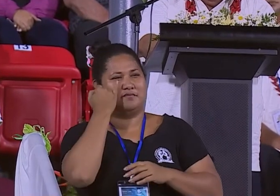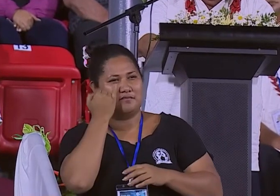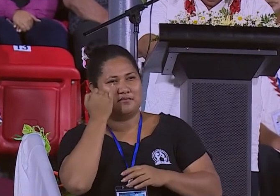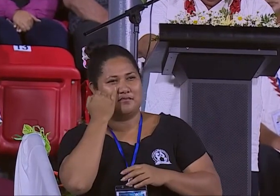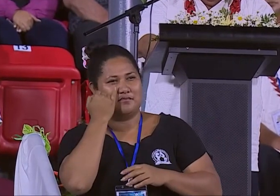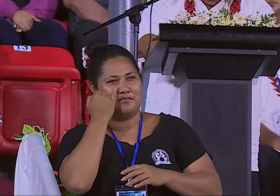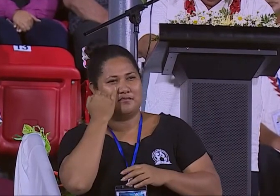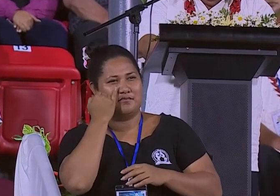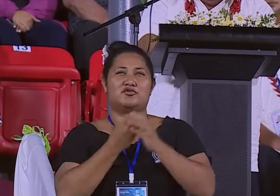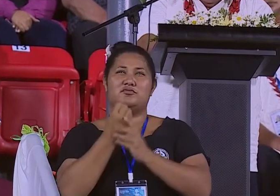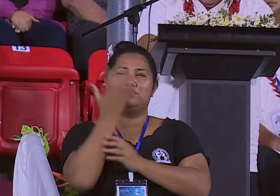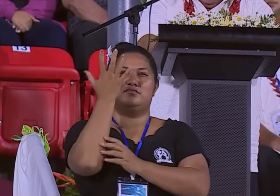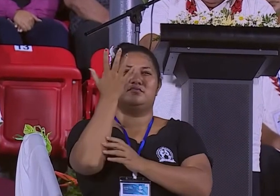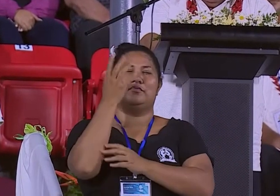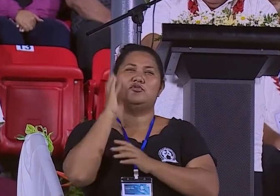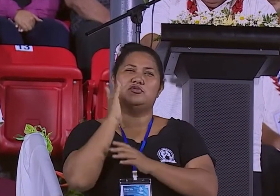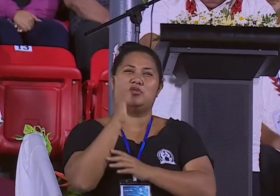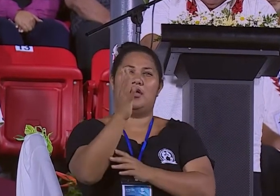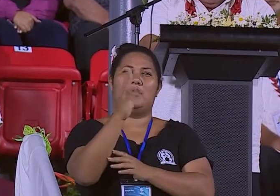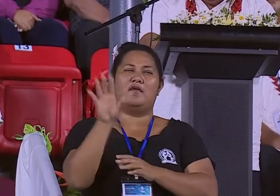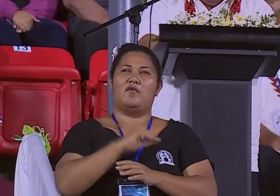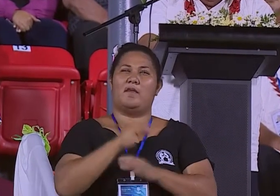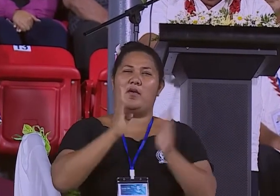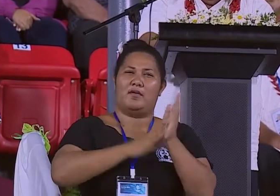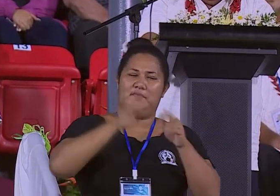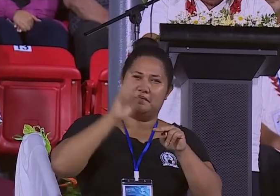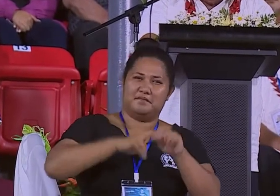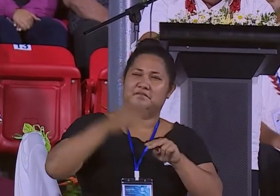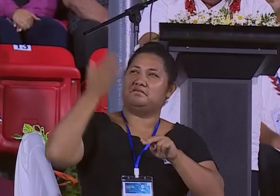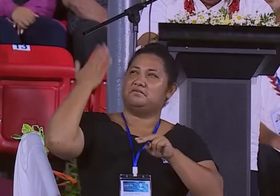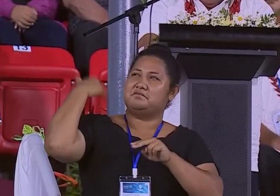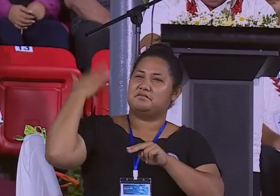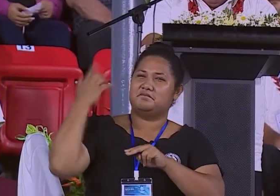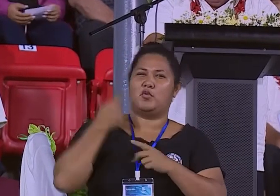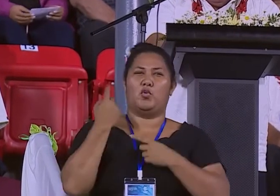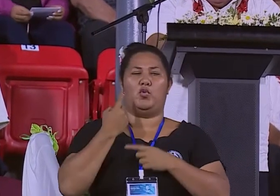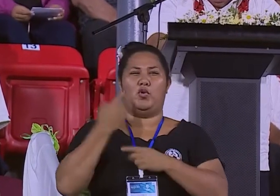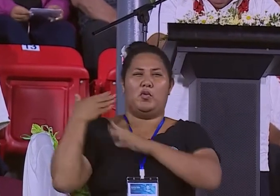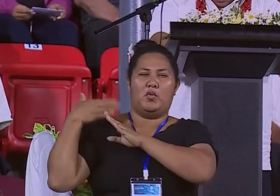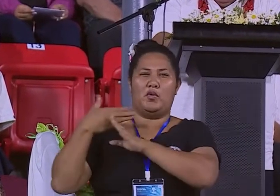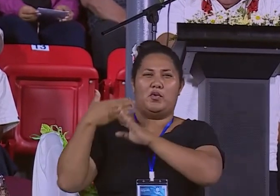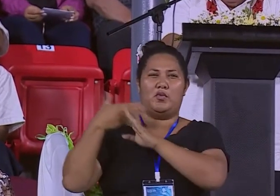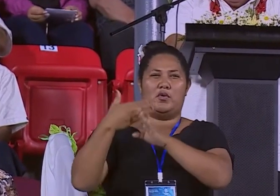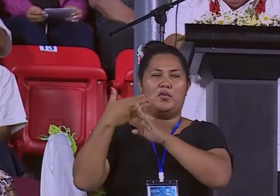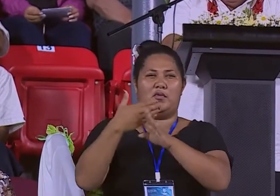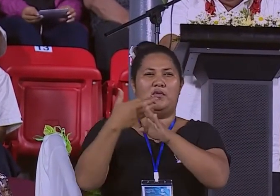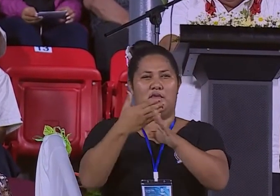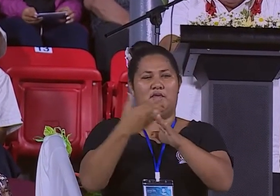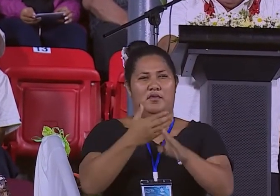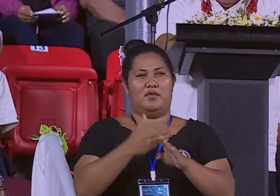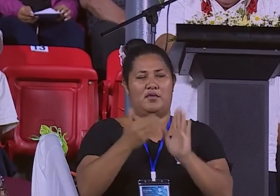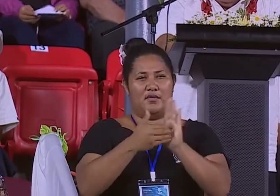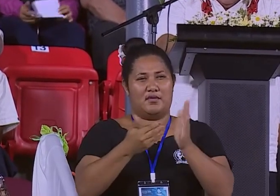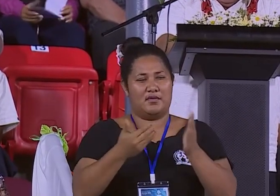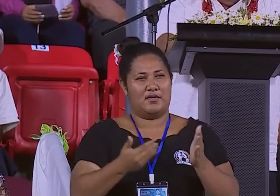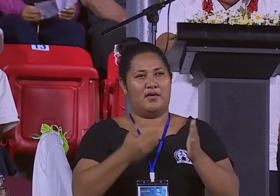susulu, e o la toutua a, na mua iasa ina, na ngatsu le tae au fau, ua la tau ta